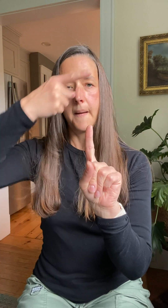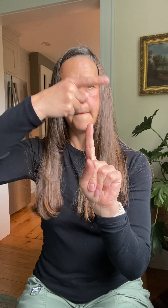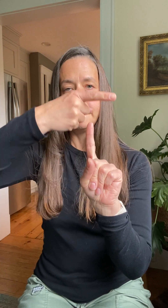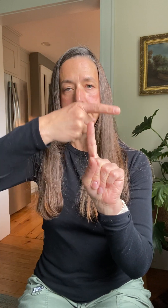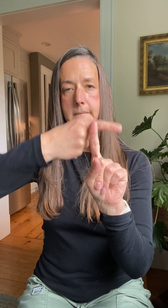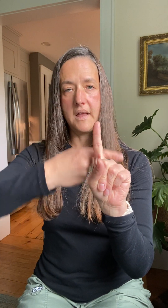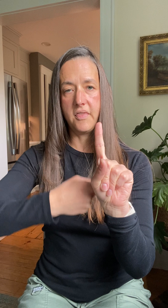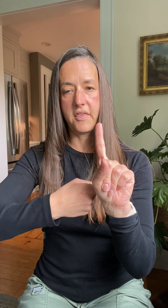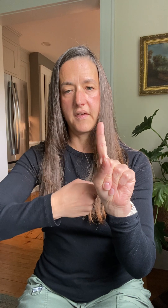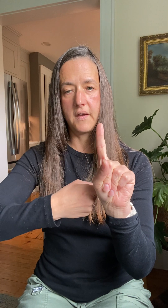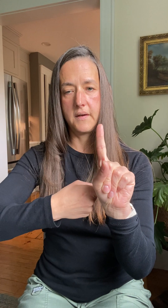Month.